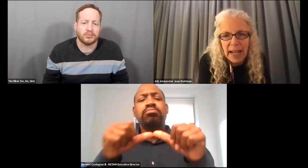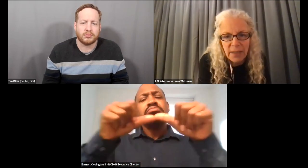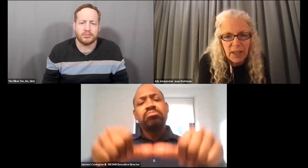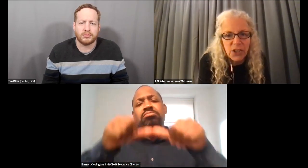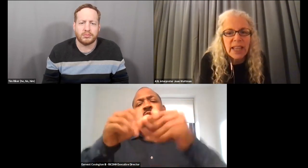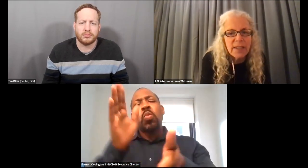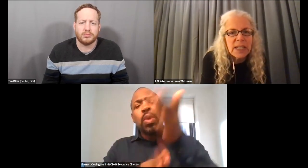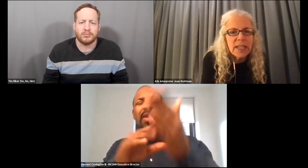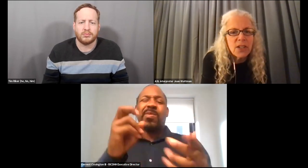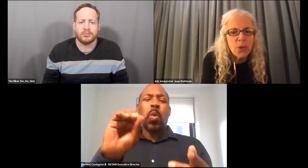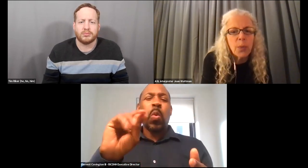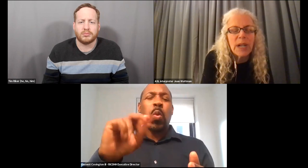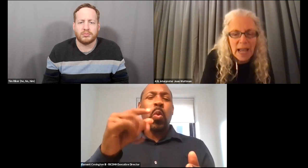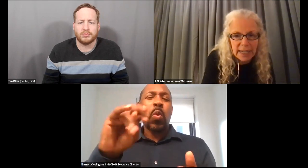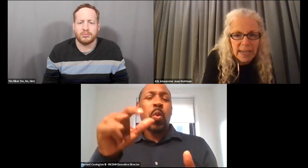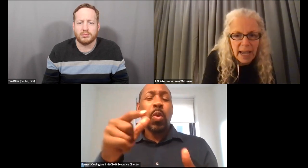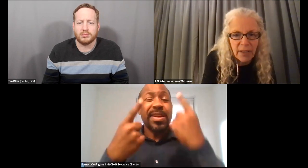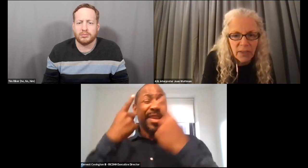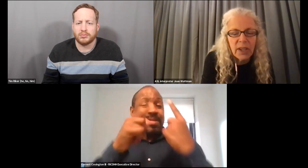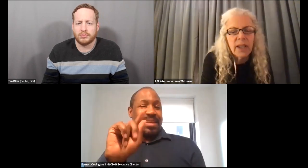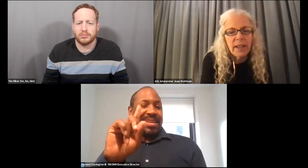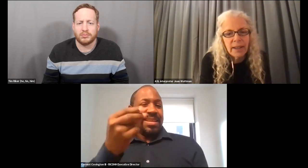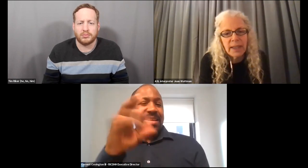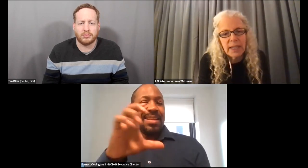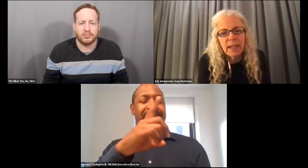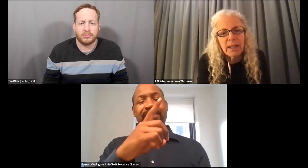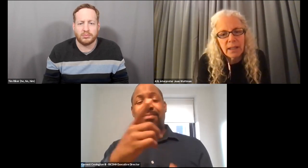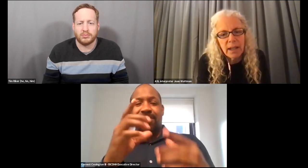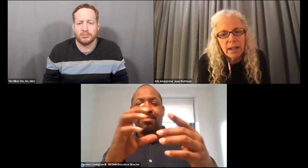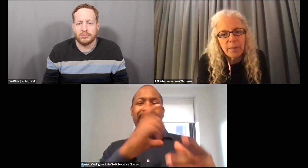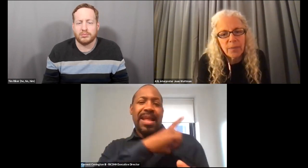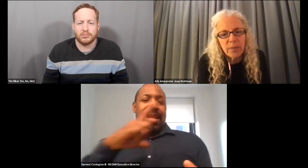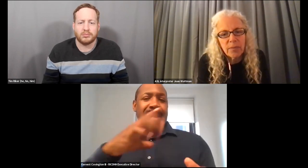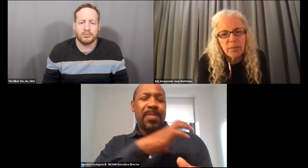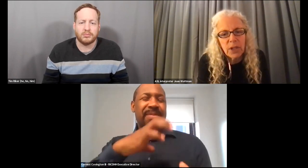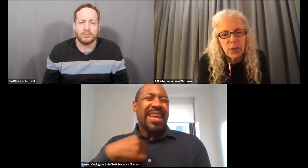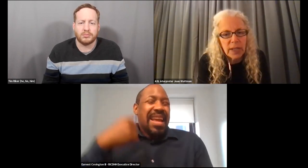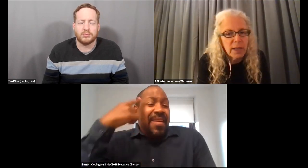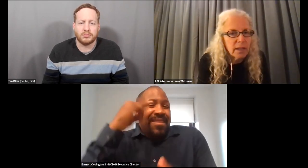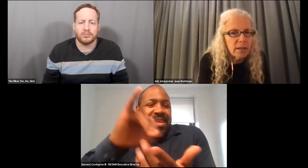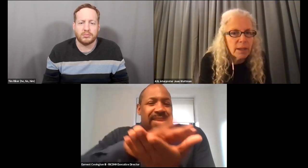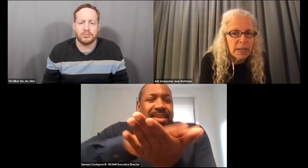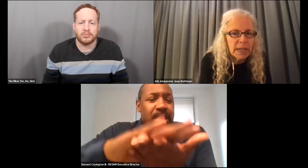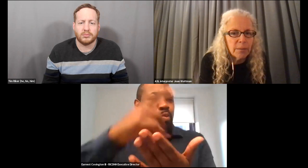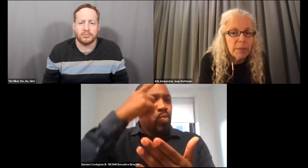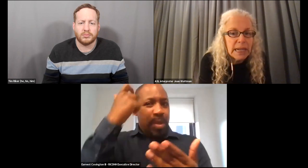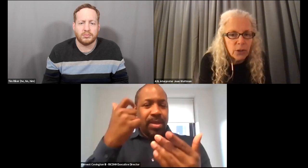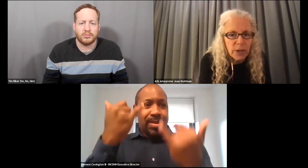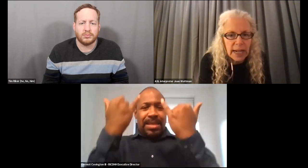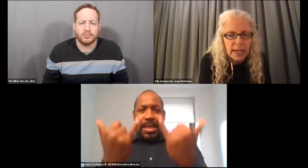active legislative season, so we would not need to have the you know, the committee meeting during that time,